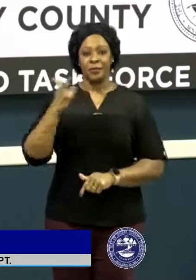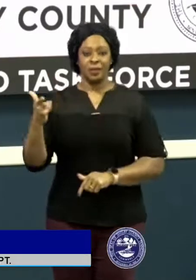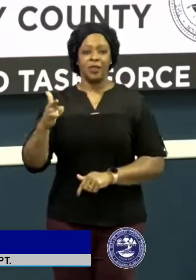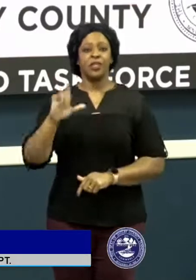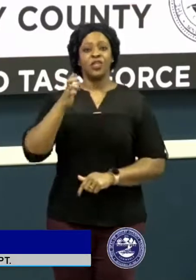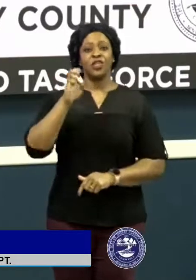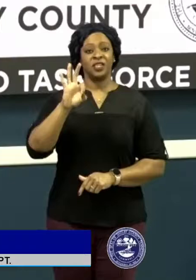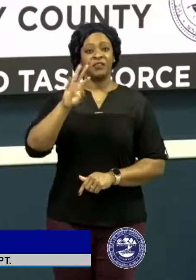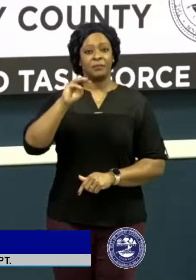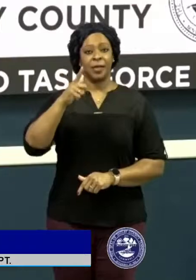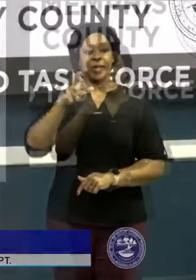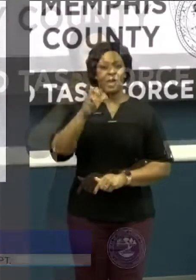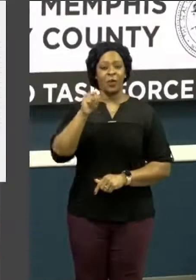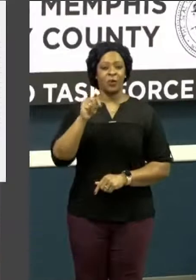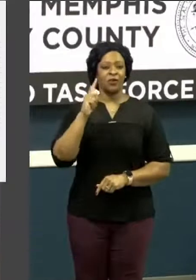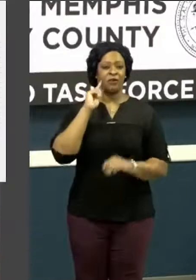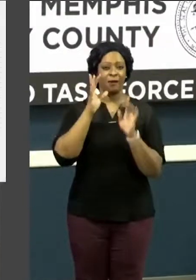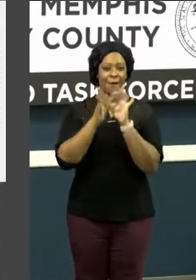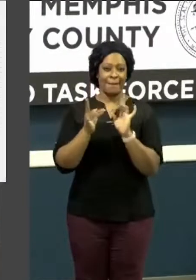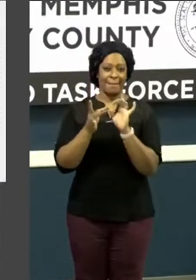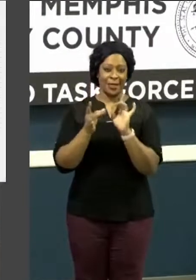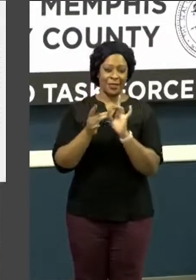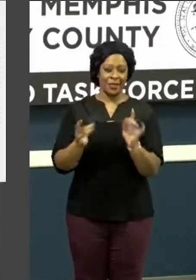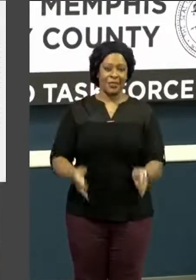Chief McGowen for some comments.